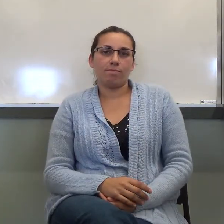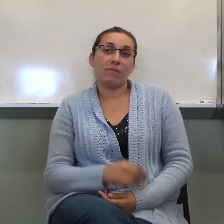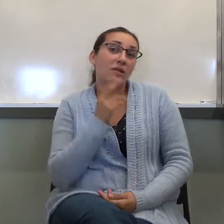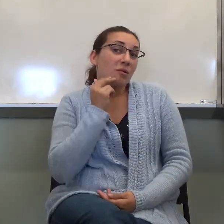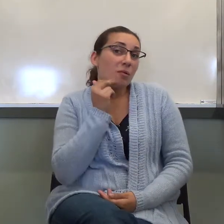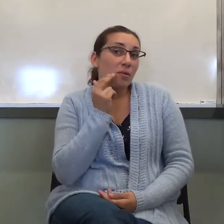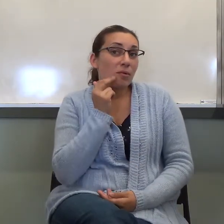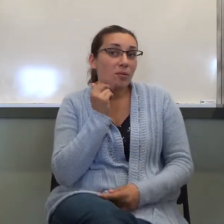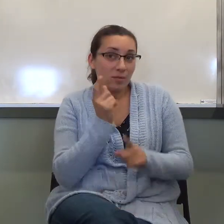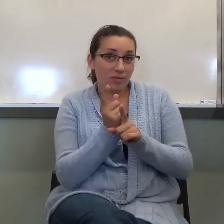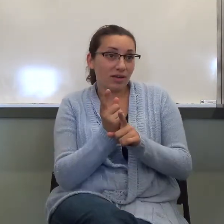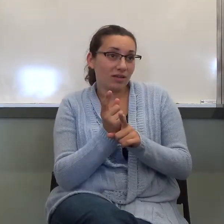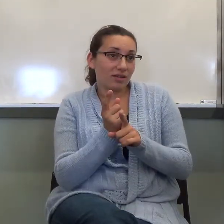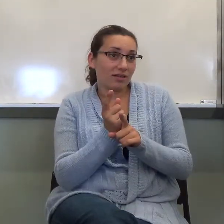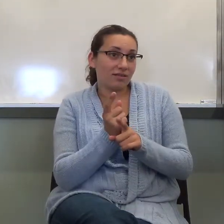think? No.